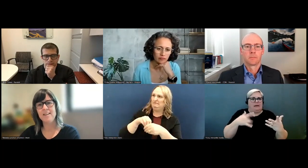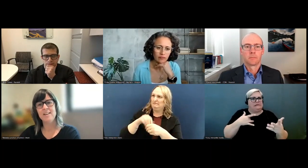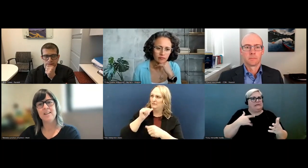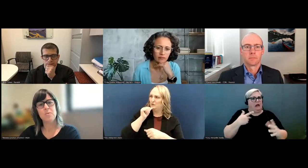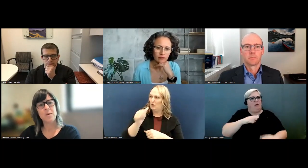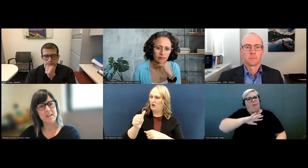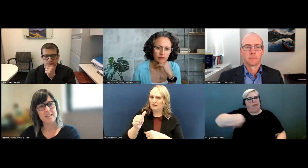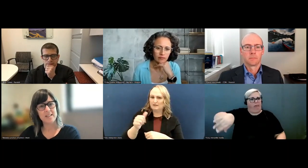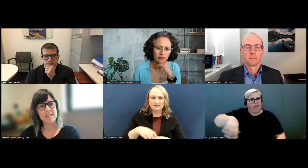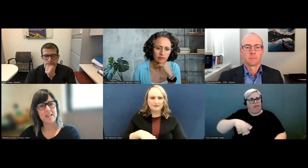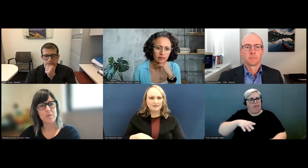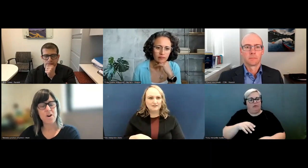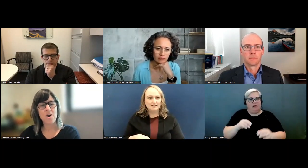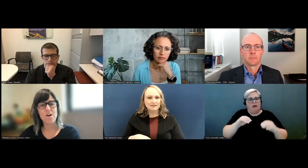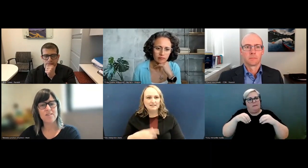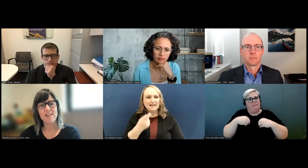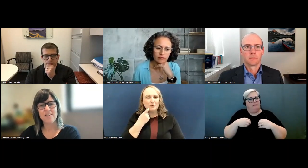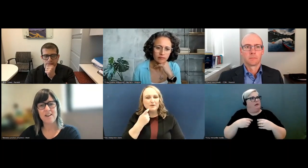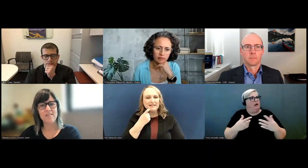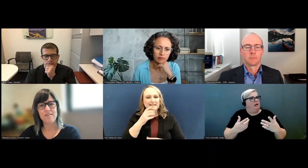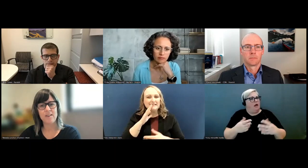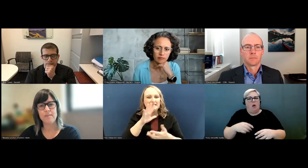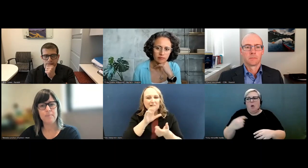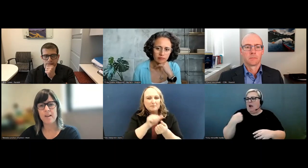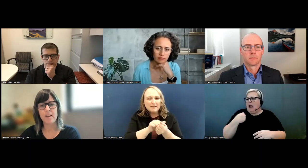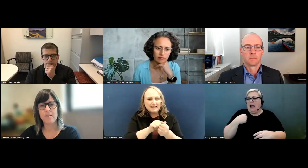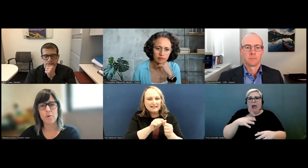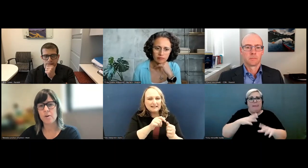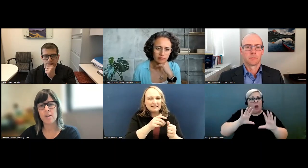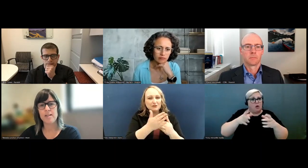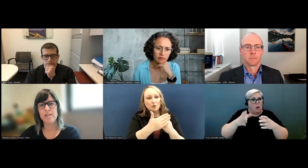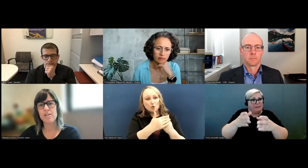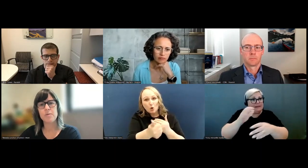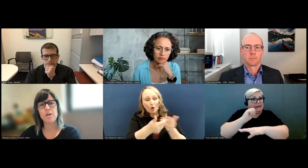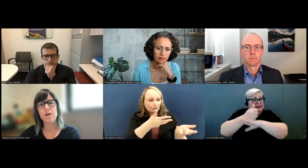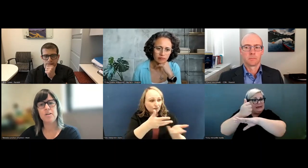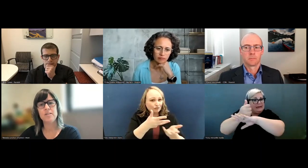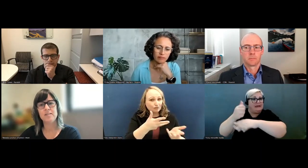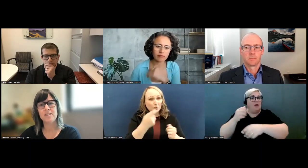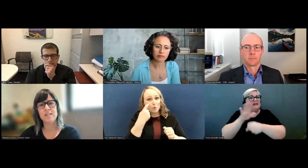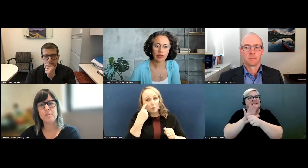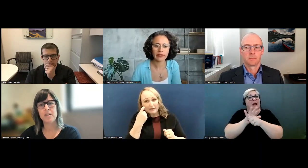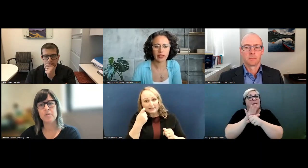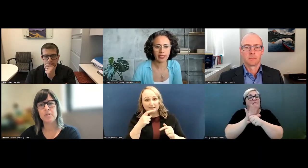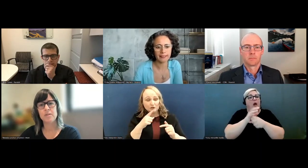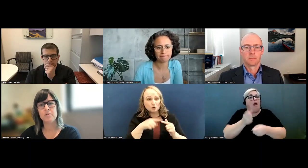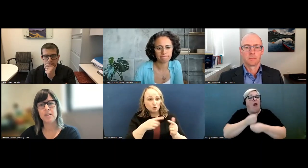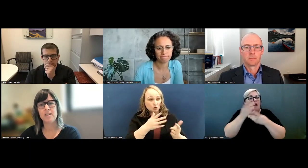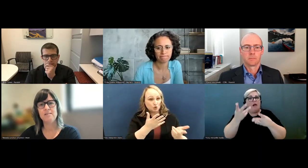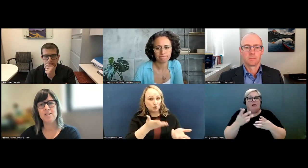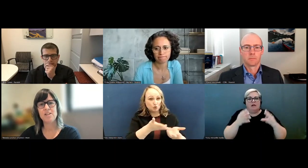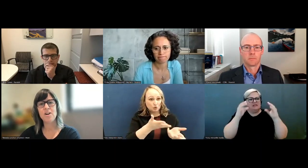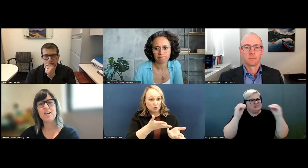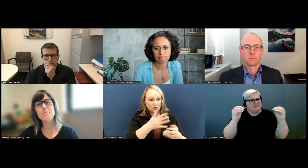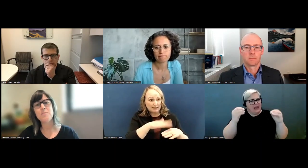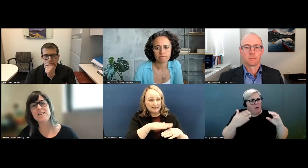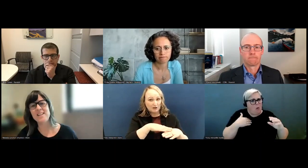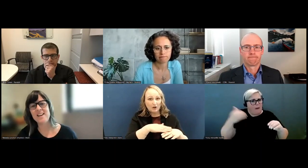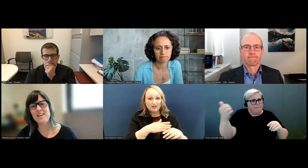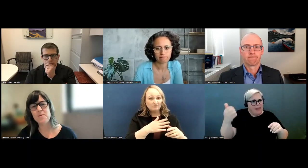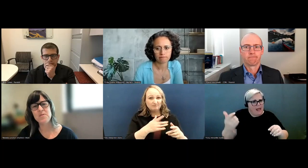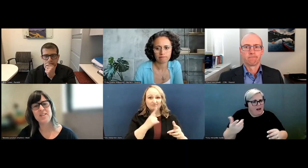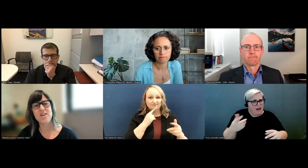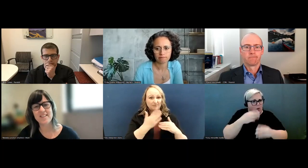committee witnesses that were called. None of our organizations were called to speak, which was really disheartening,